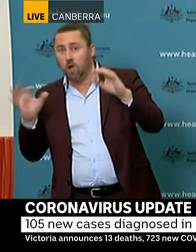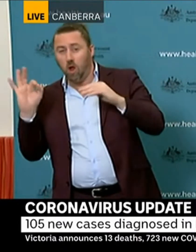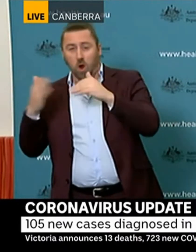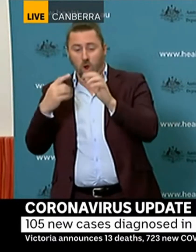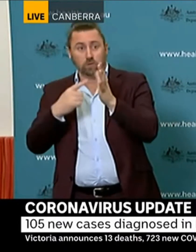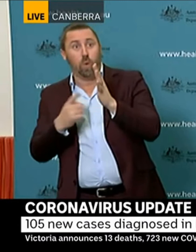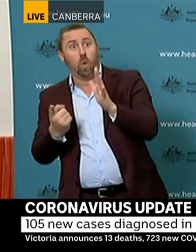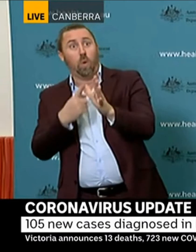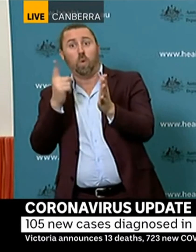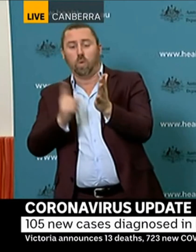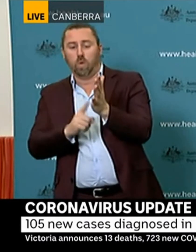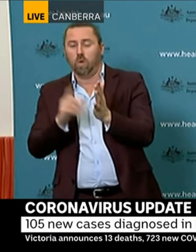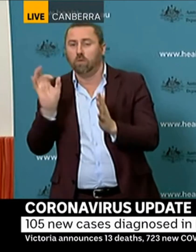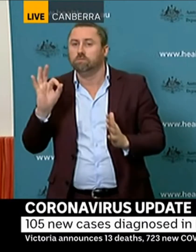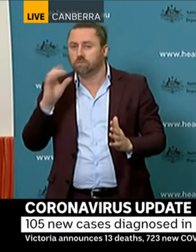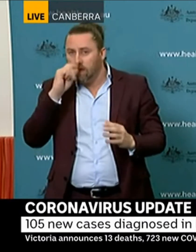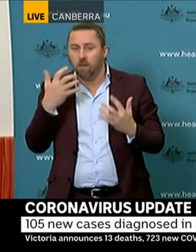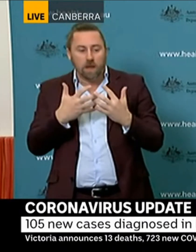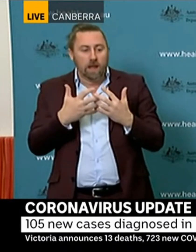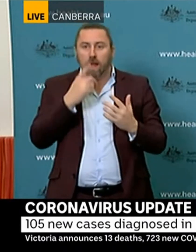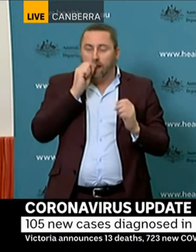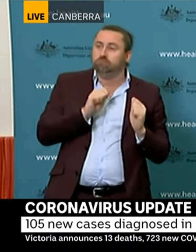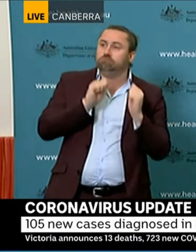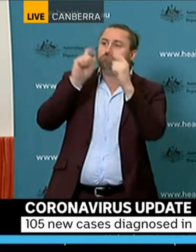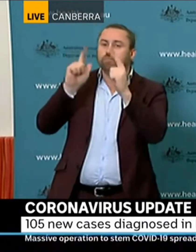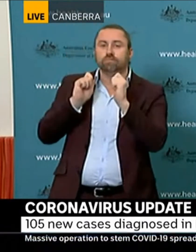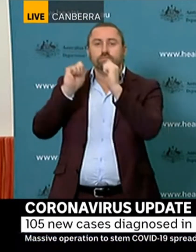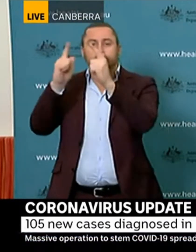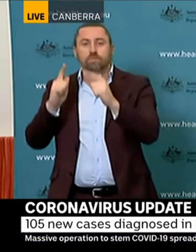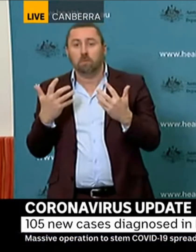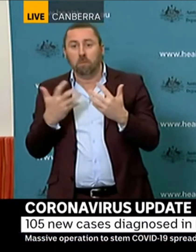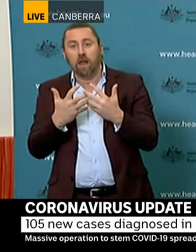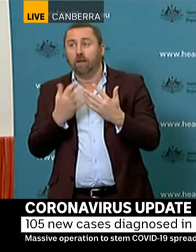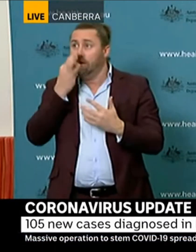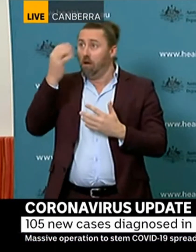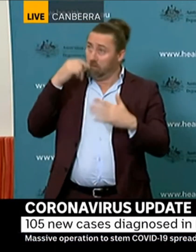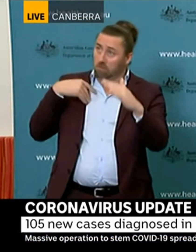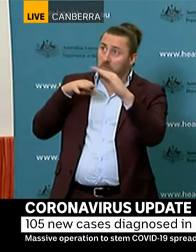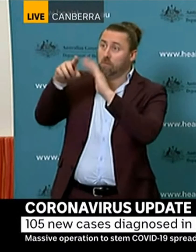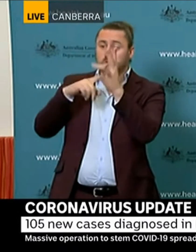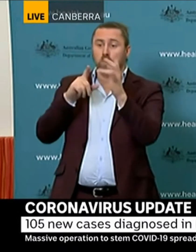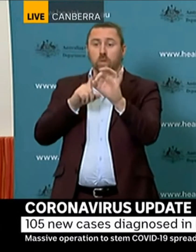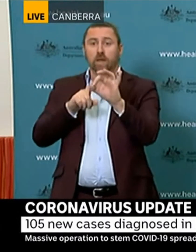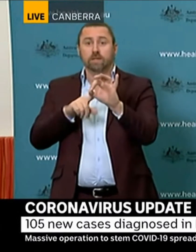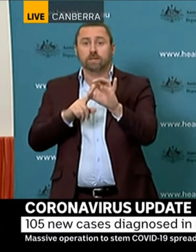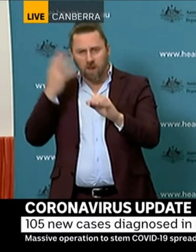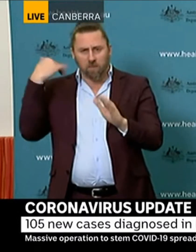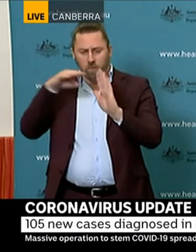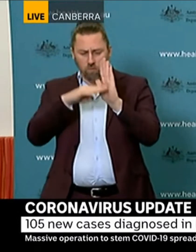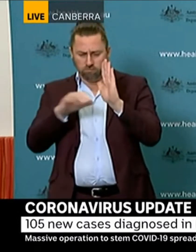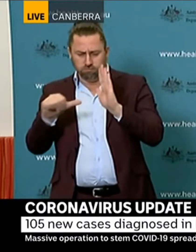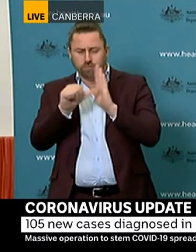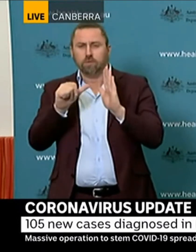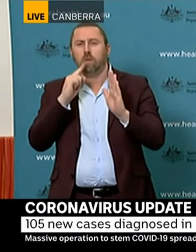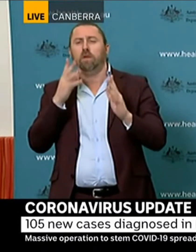I understand that many people have applied to cross that border since the border restrictions were removed,